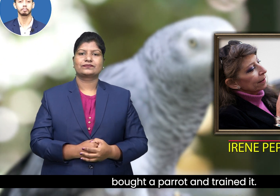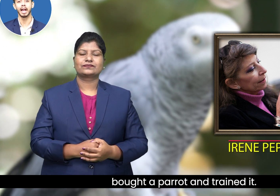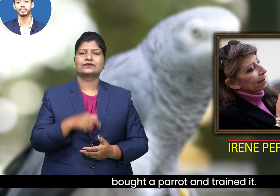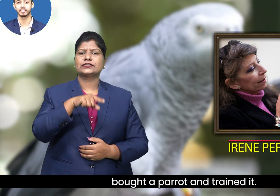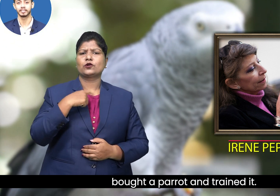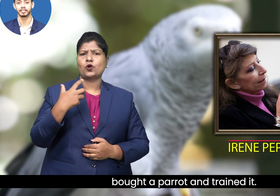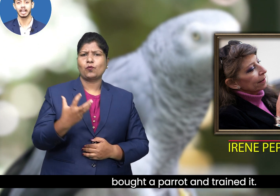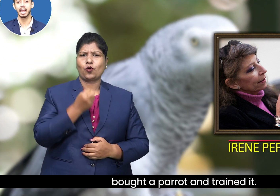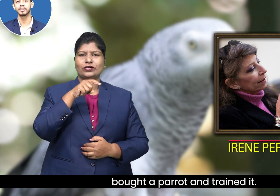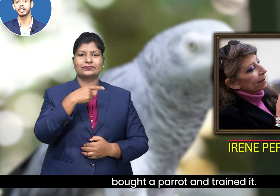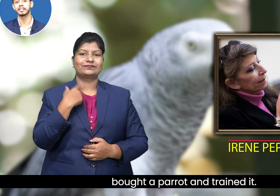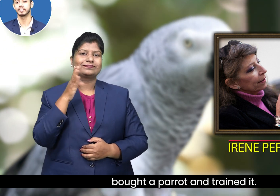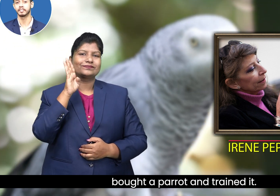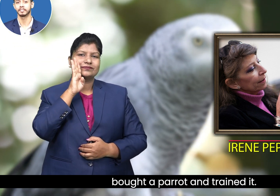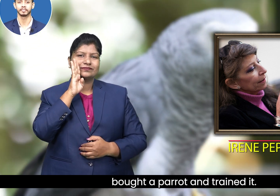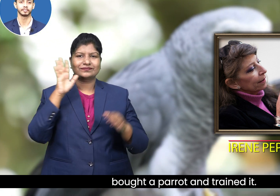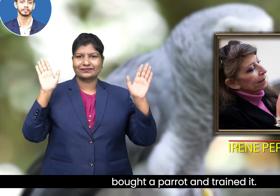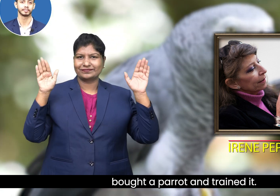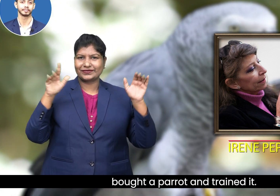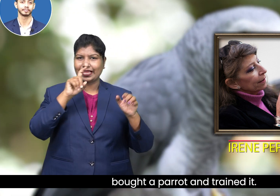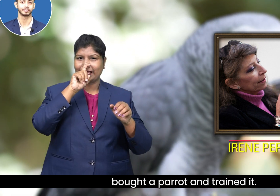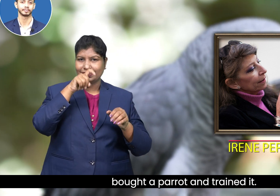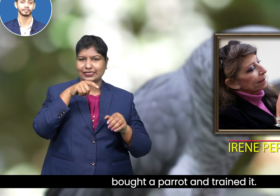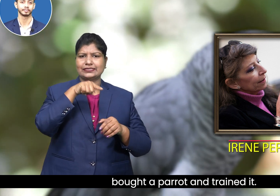bought a parrot and trained it.